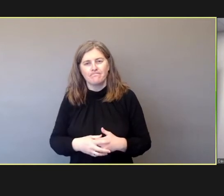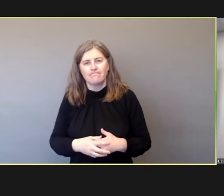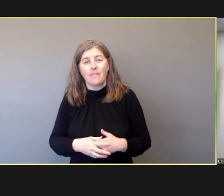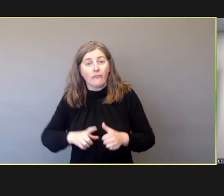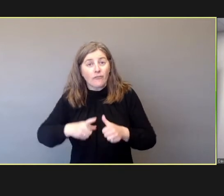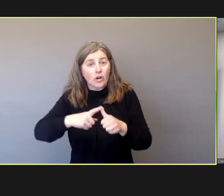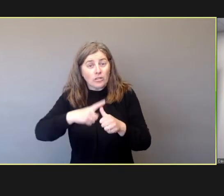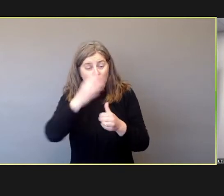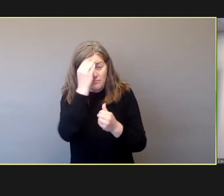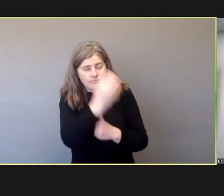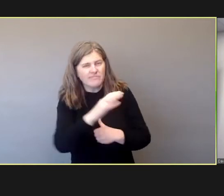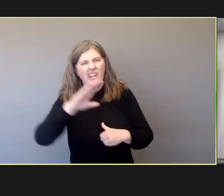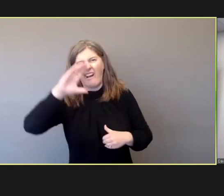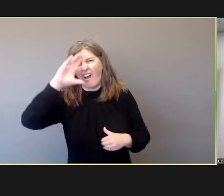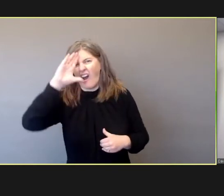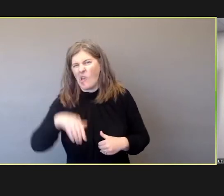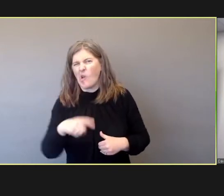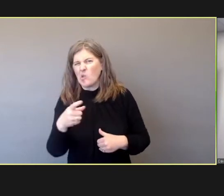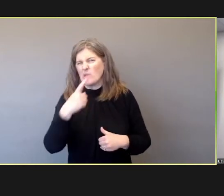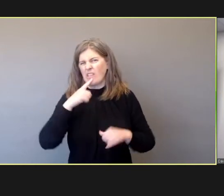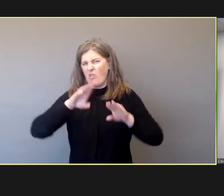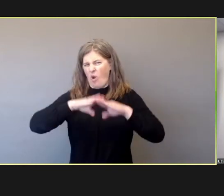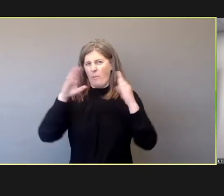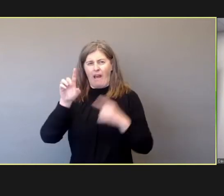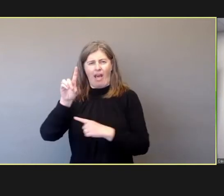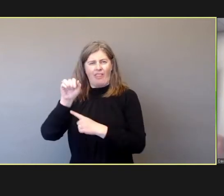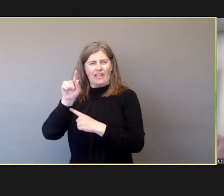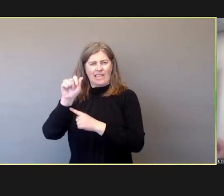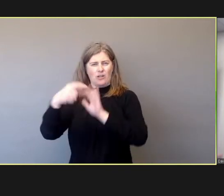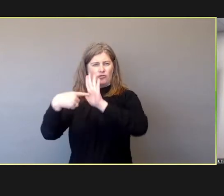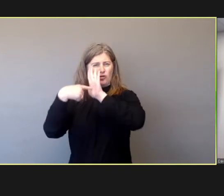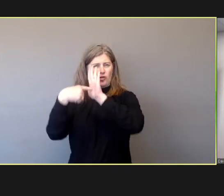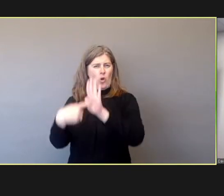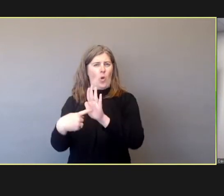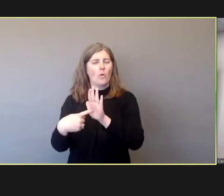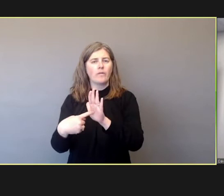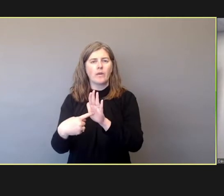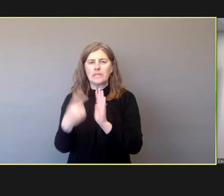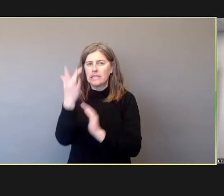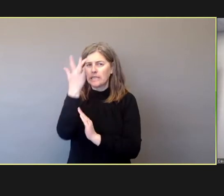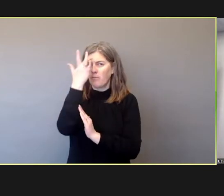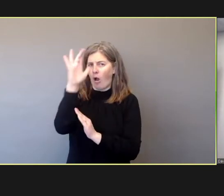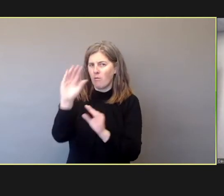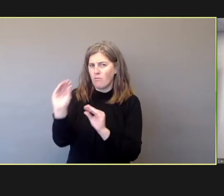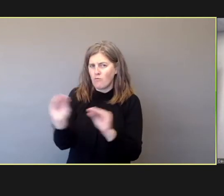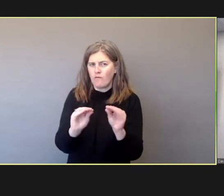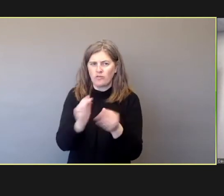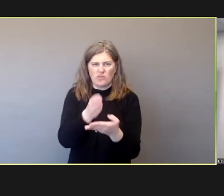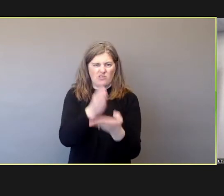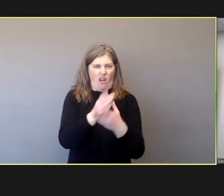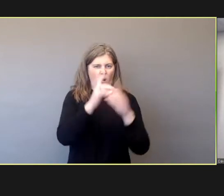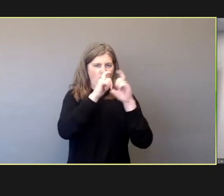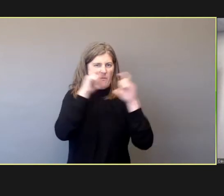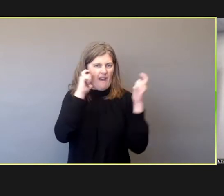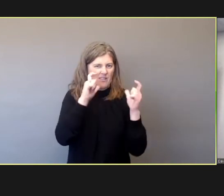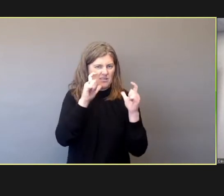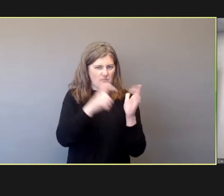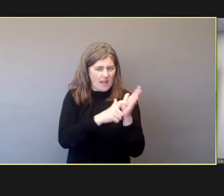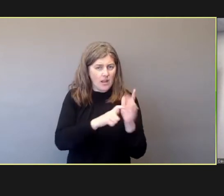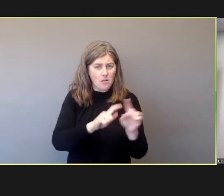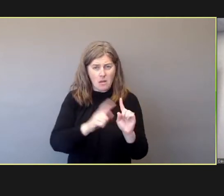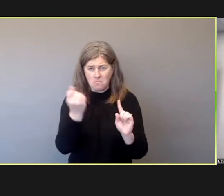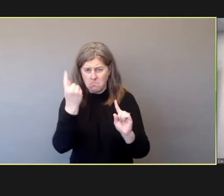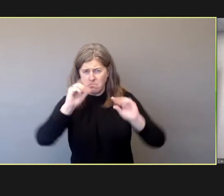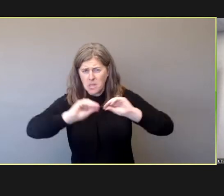First of all, I know you said at the beginning that the data shows that this was a prudent move at this point to end the mask mandate. But to be